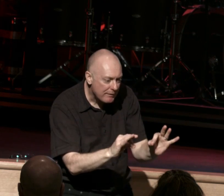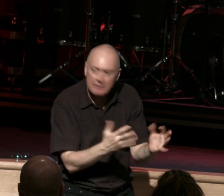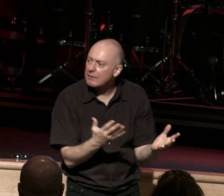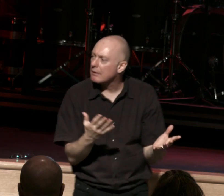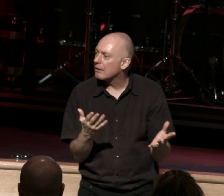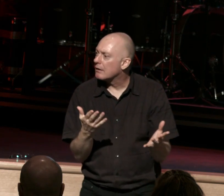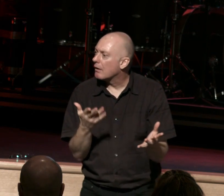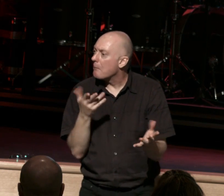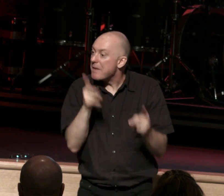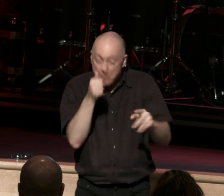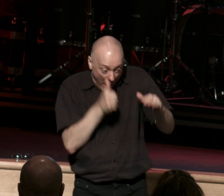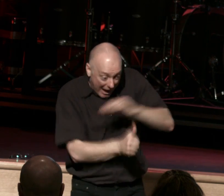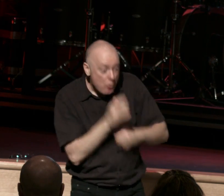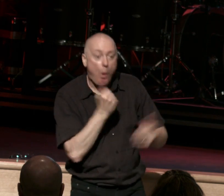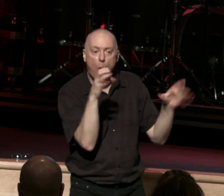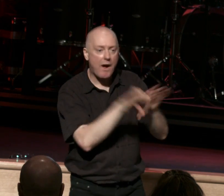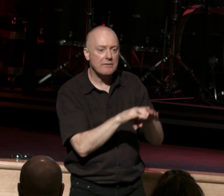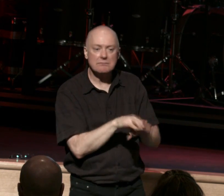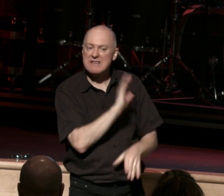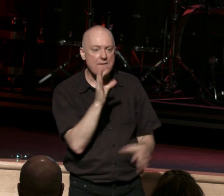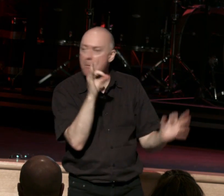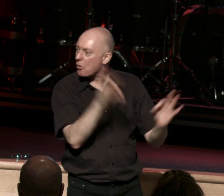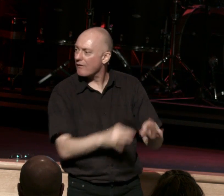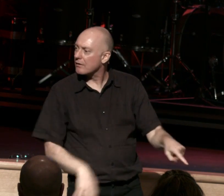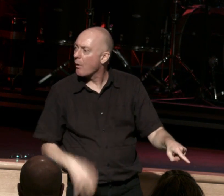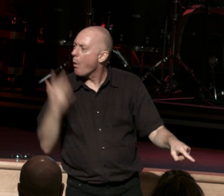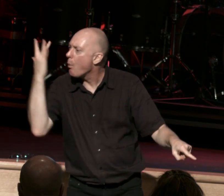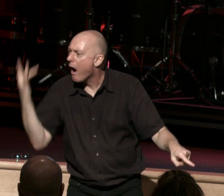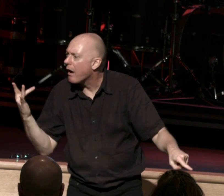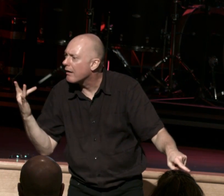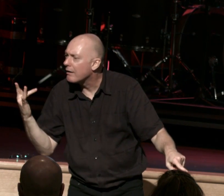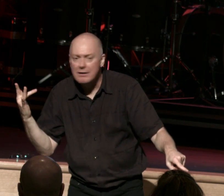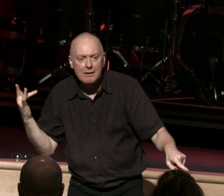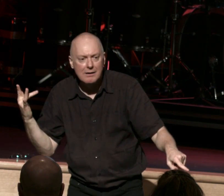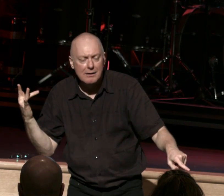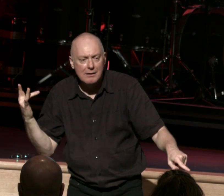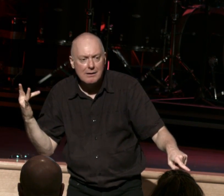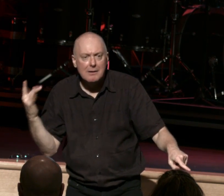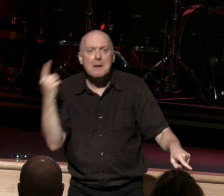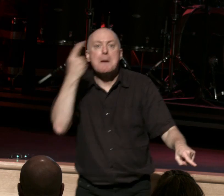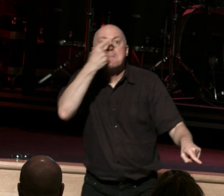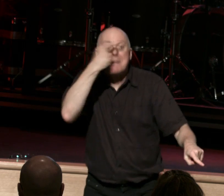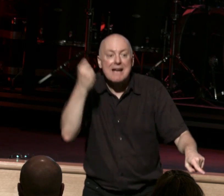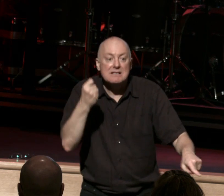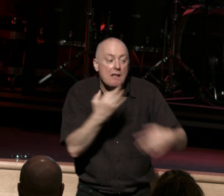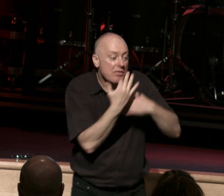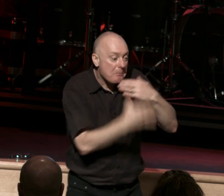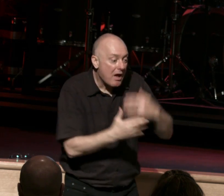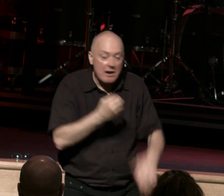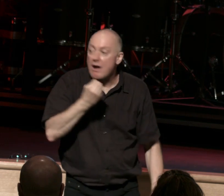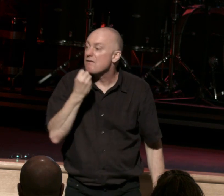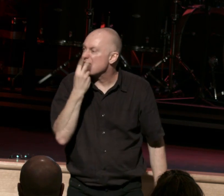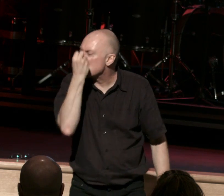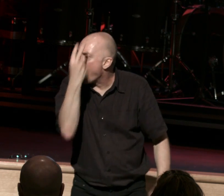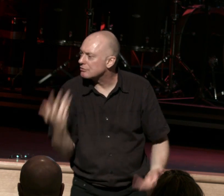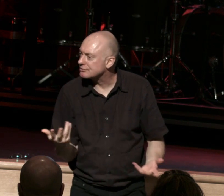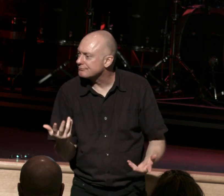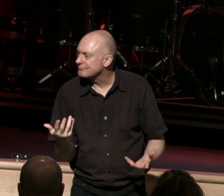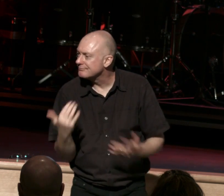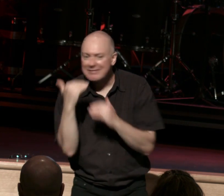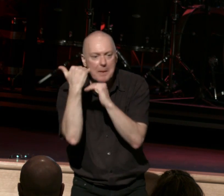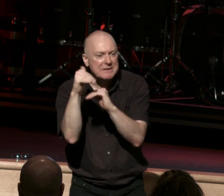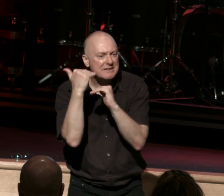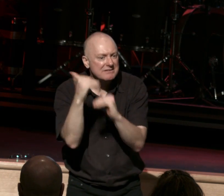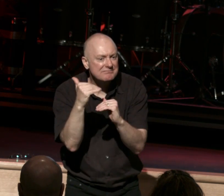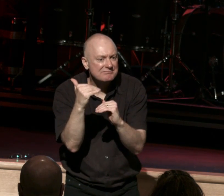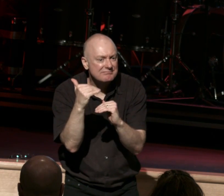perfect those under the old covenant format of sacrifices. Why? Why? Well, because the blood of a goat can